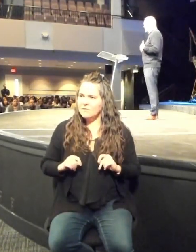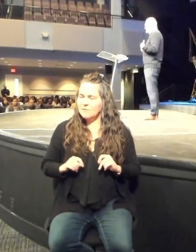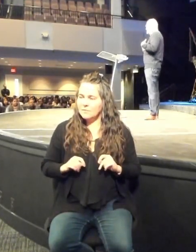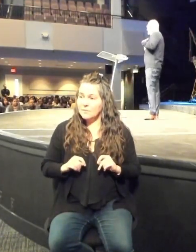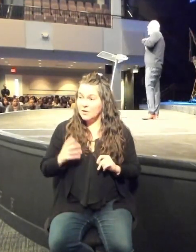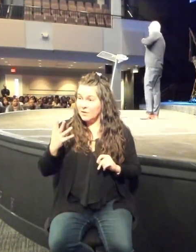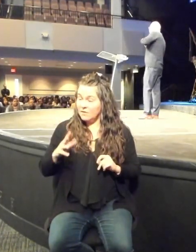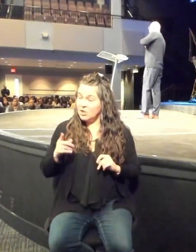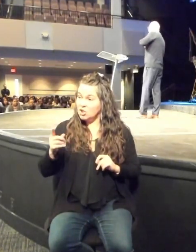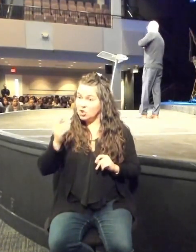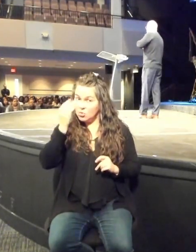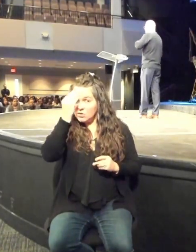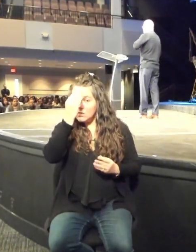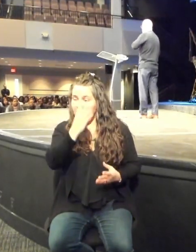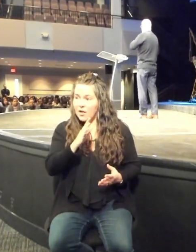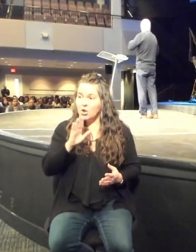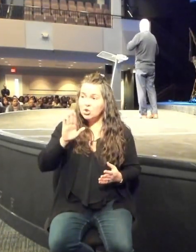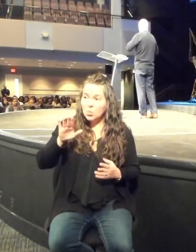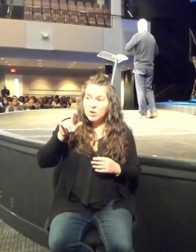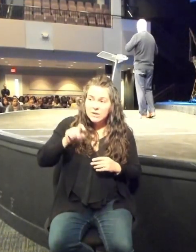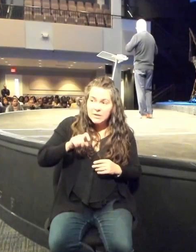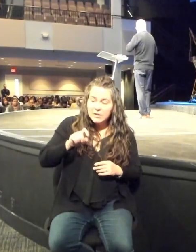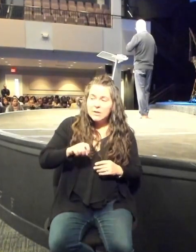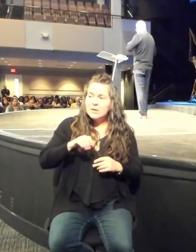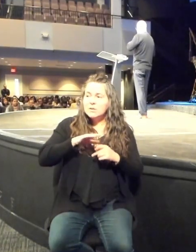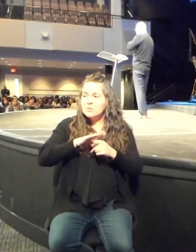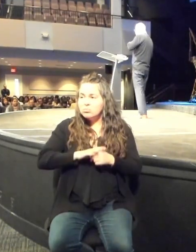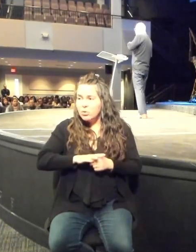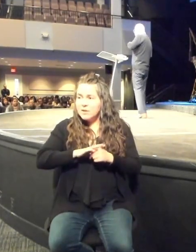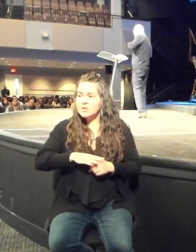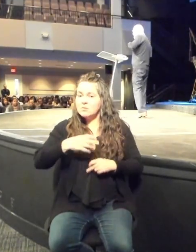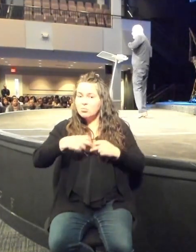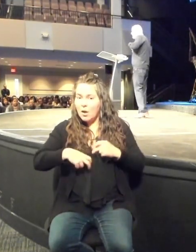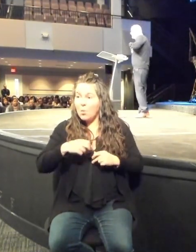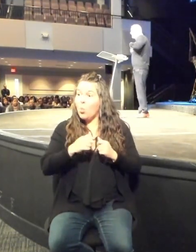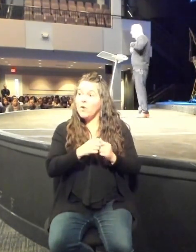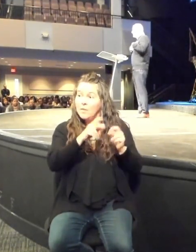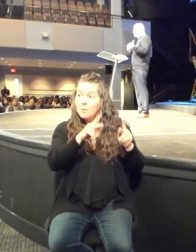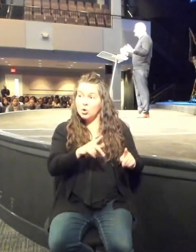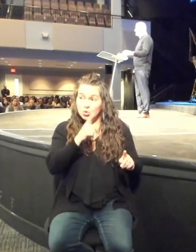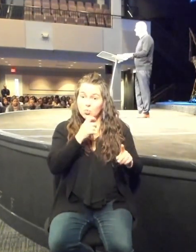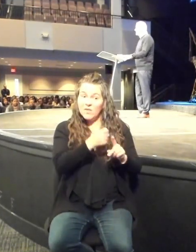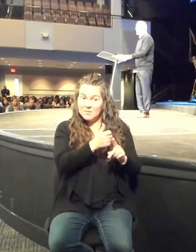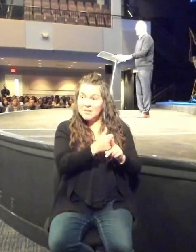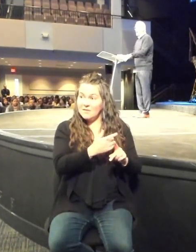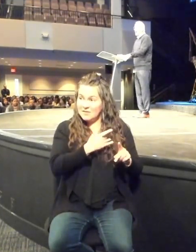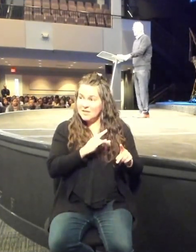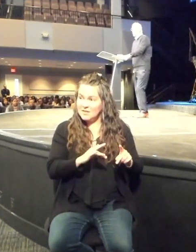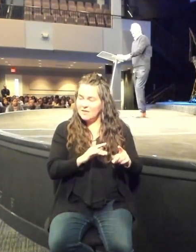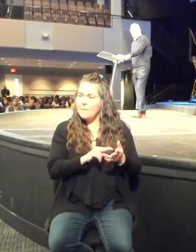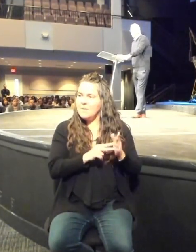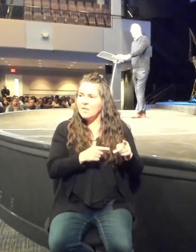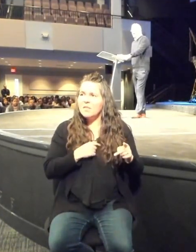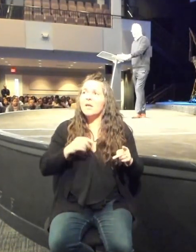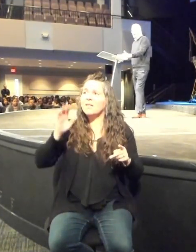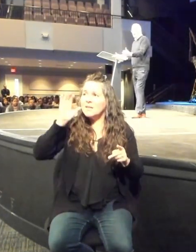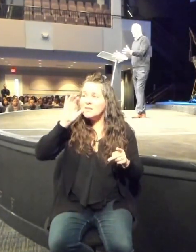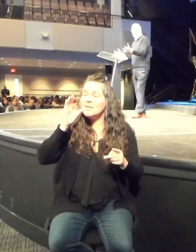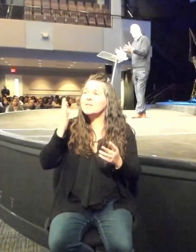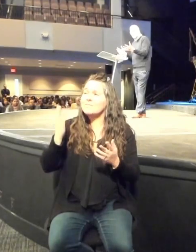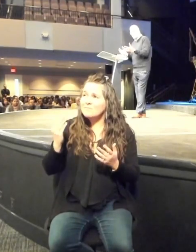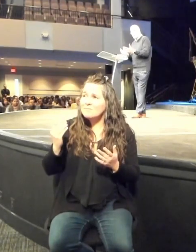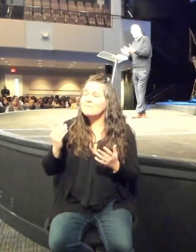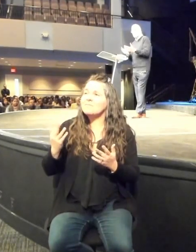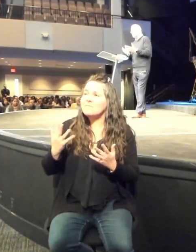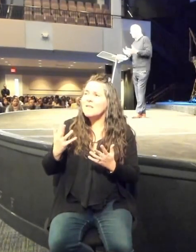your concerns or your needs or your pressures or your problems with someone who is sensitive? And they listen and they draw out and they help you to find healing